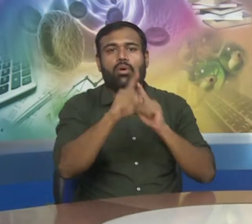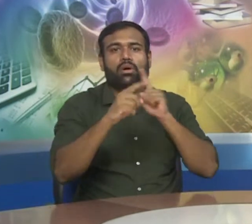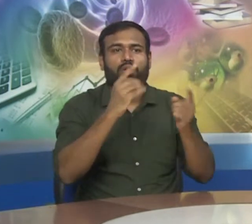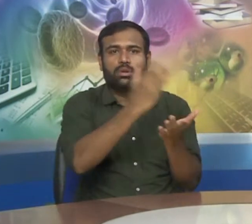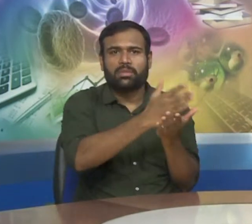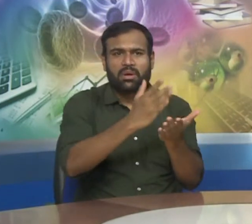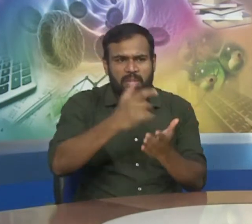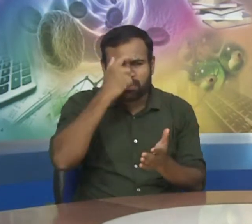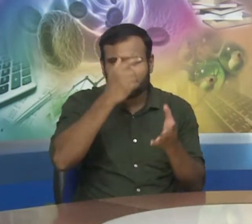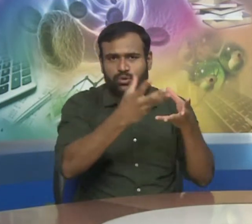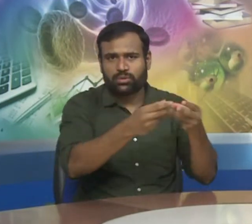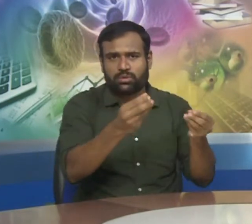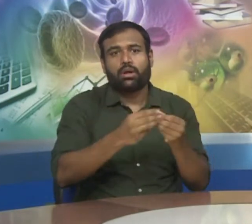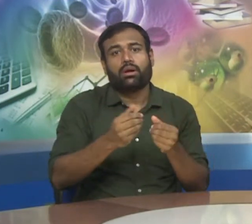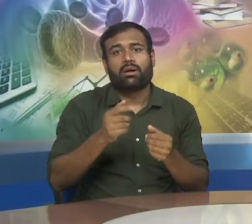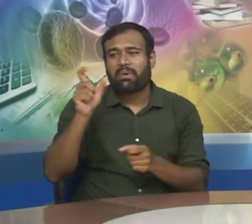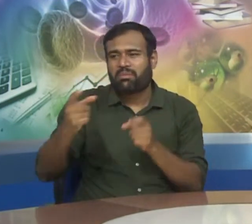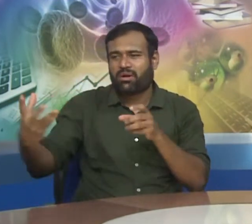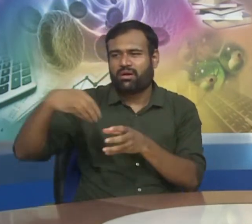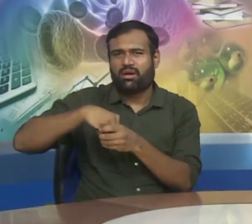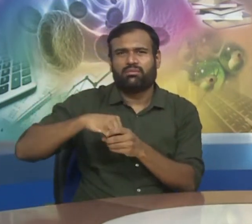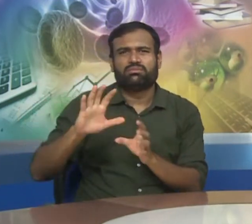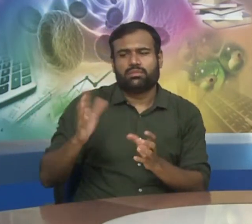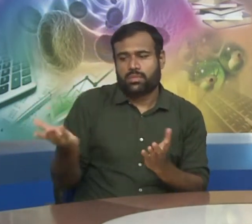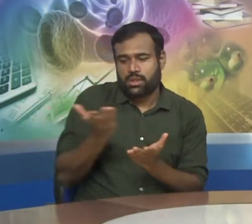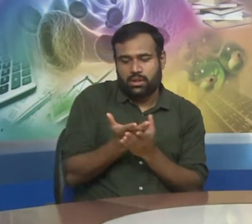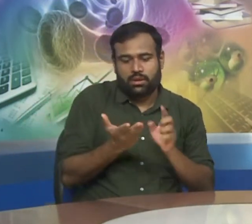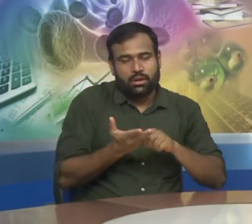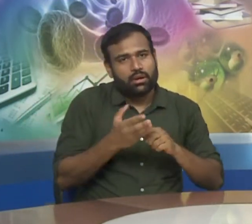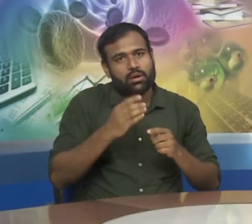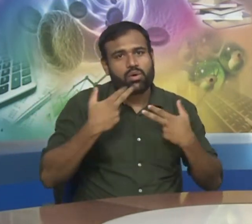the court matters of public interest.